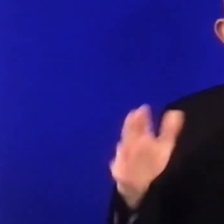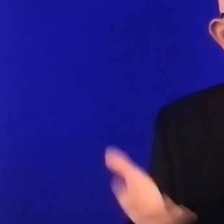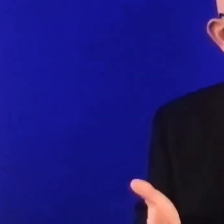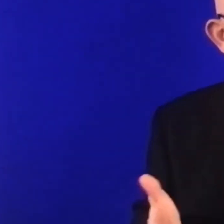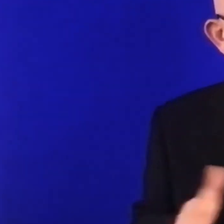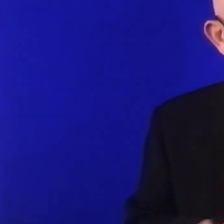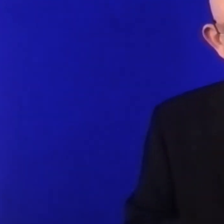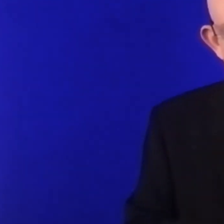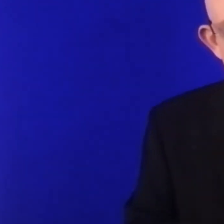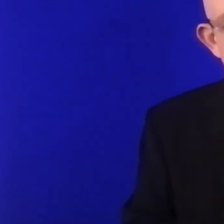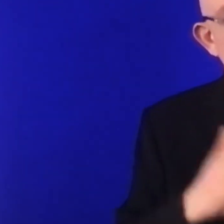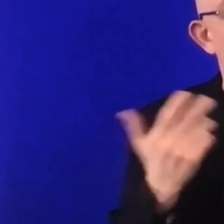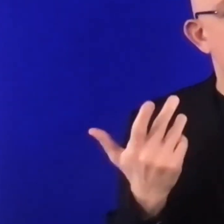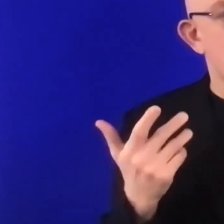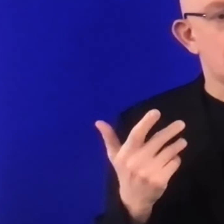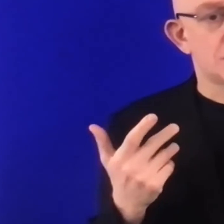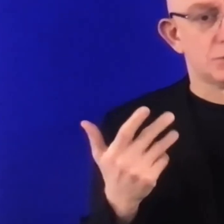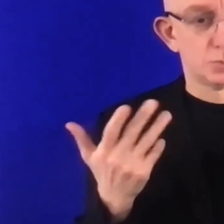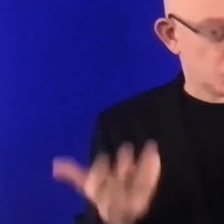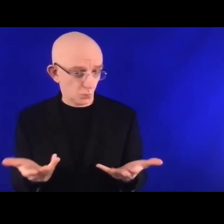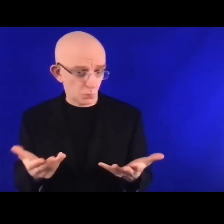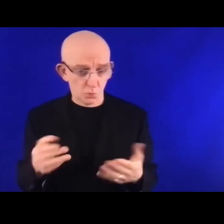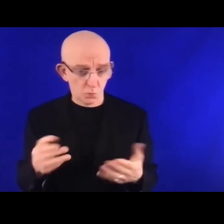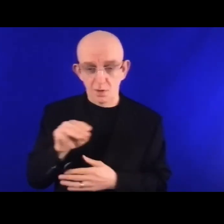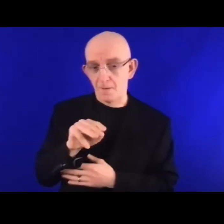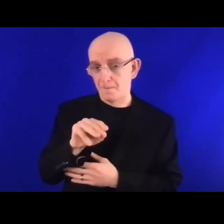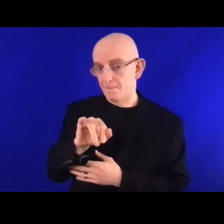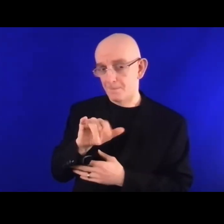Mikhail say? I apologize for the pronunciation.